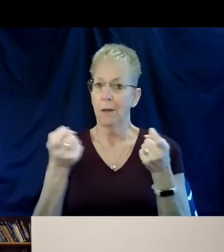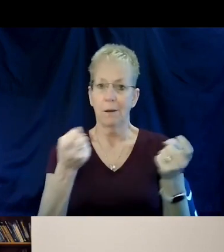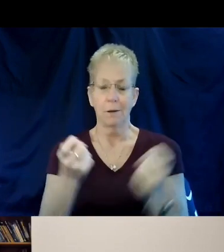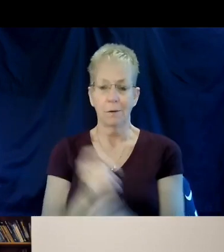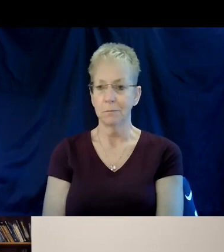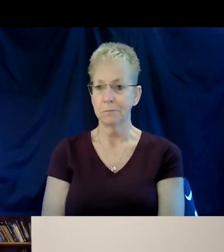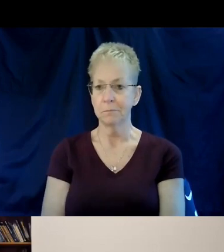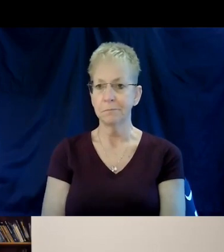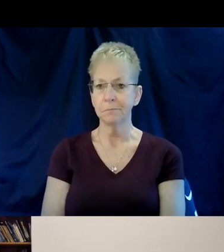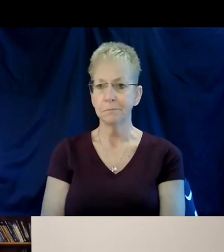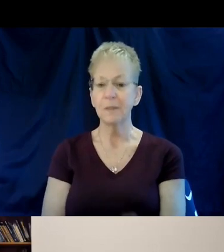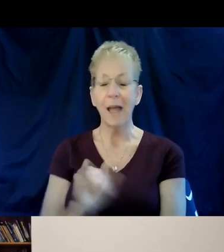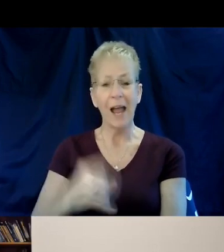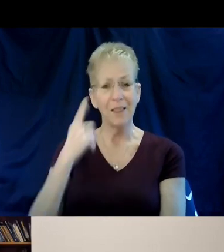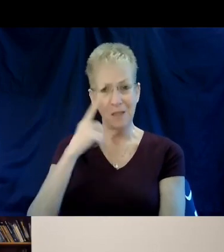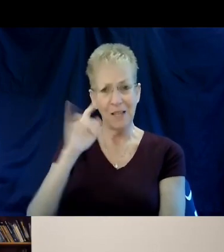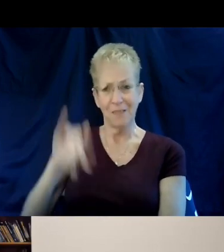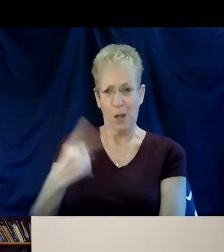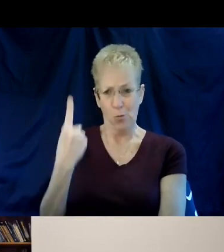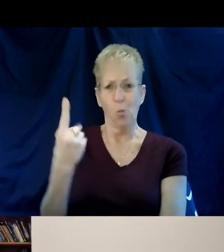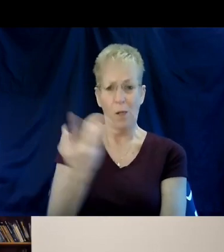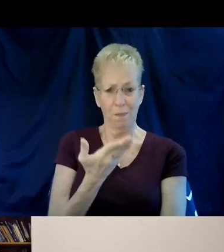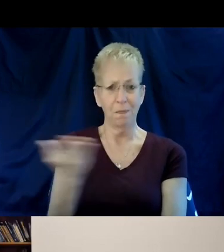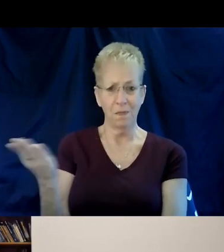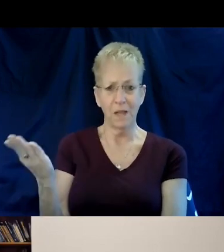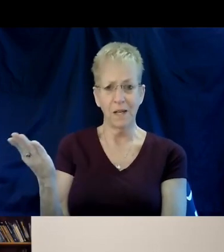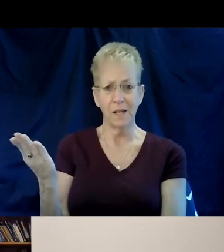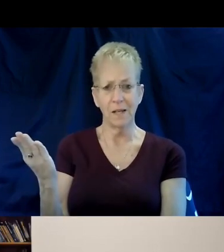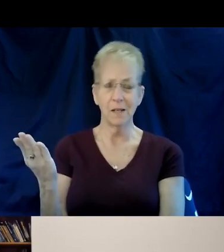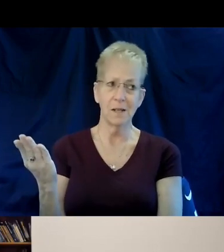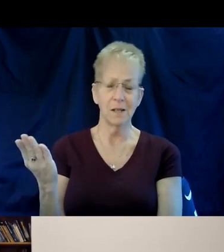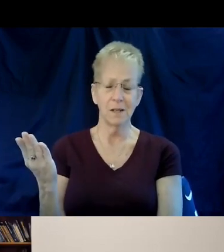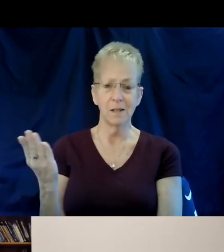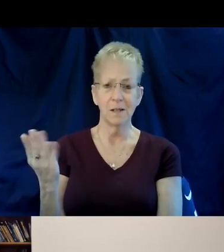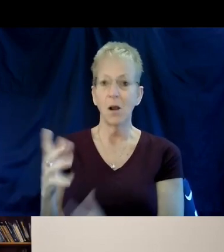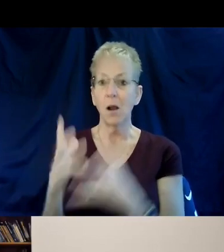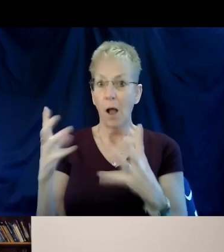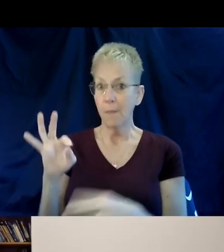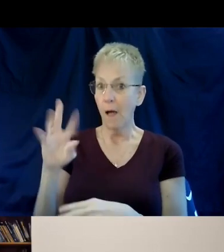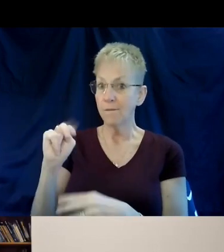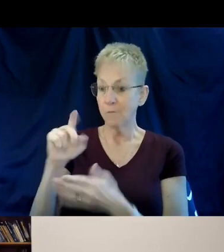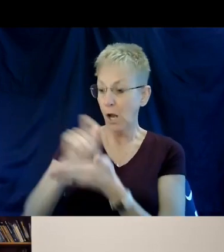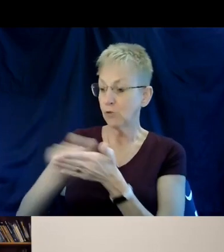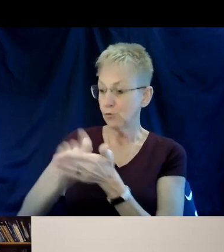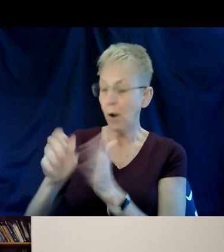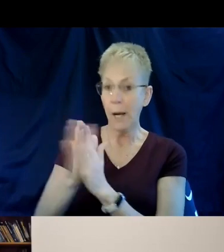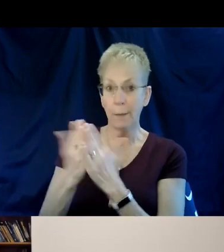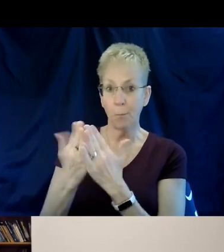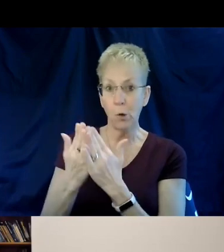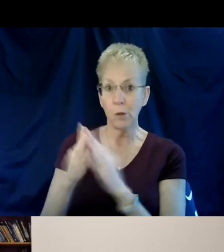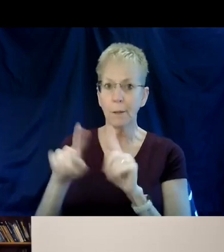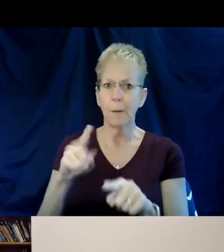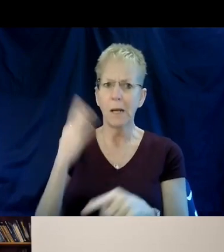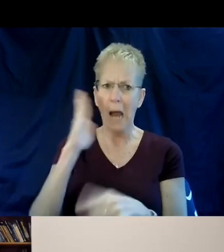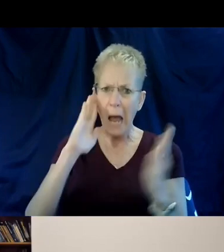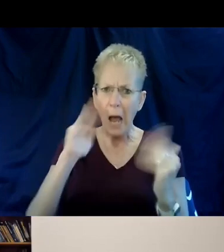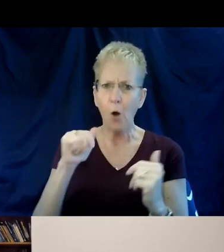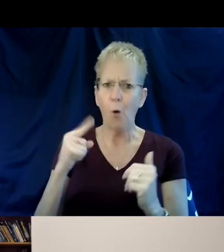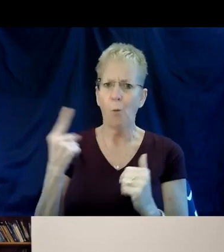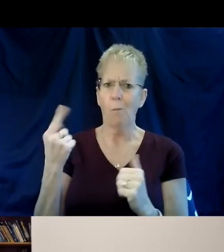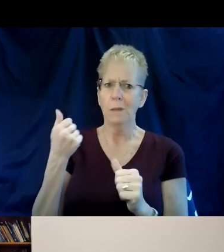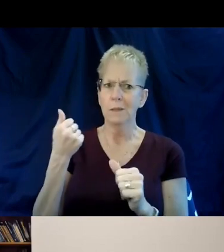And I think that's one thing, it's a lot of fun writing these books, but I hope in every one there's some point where